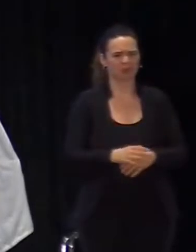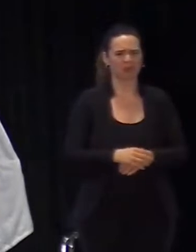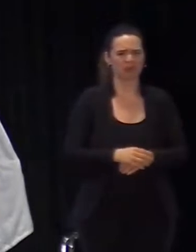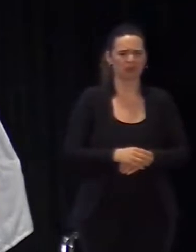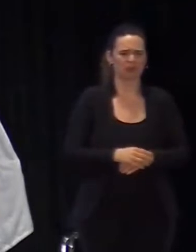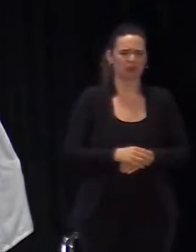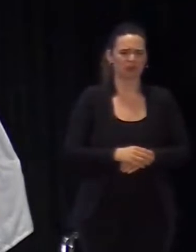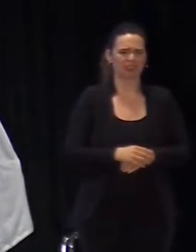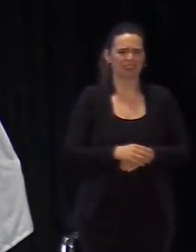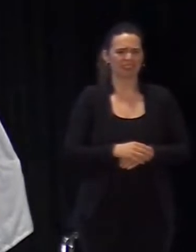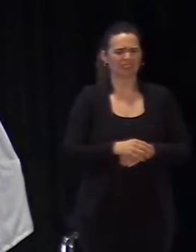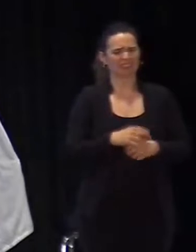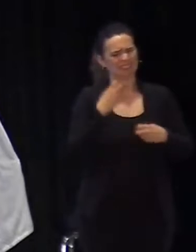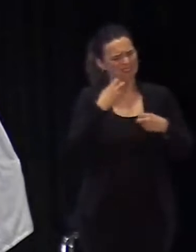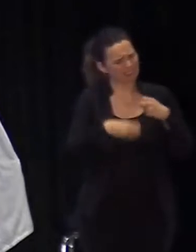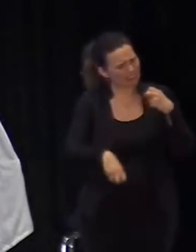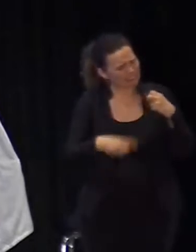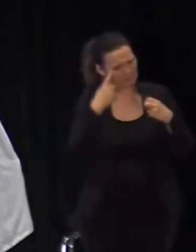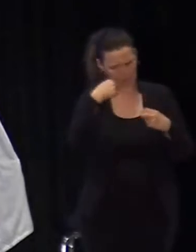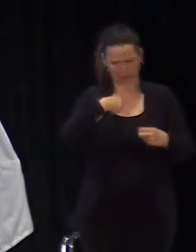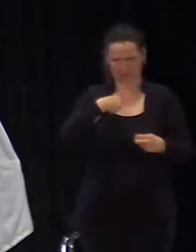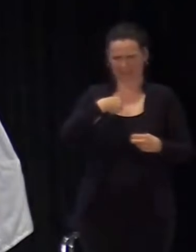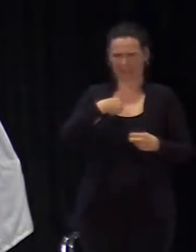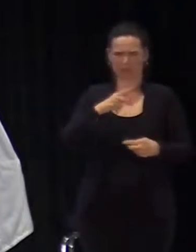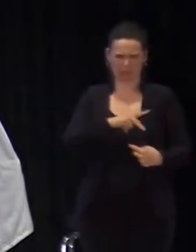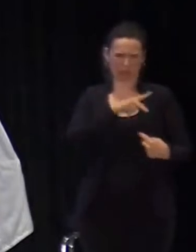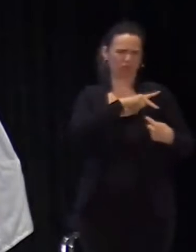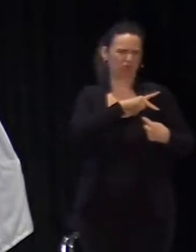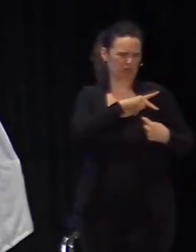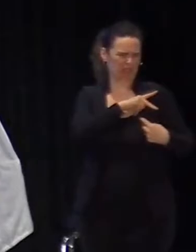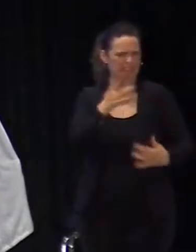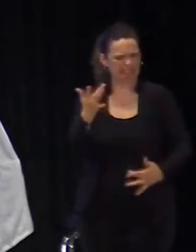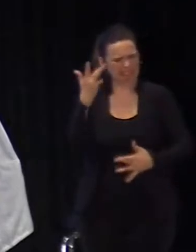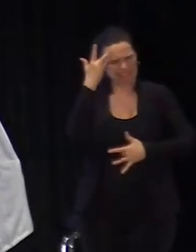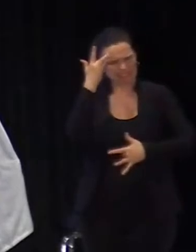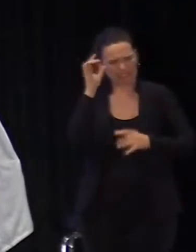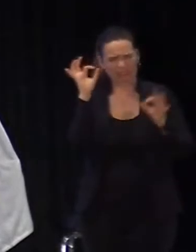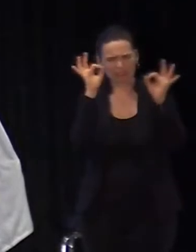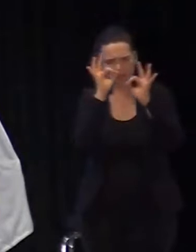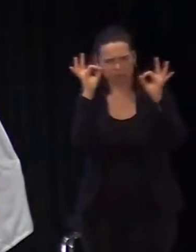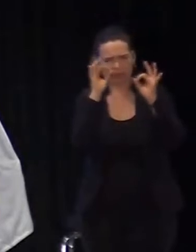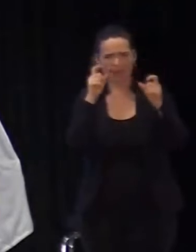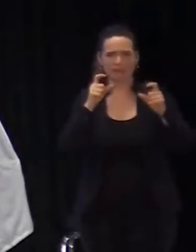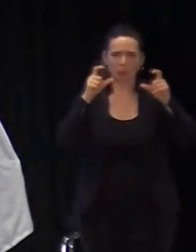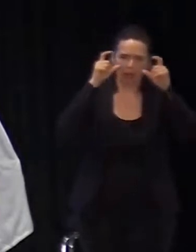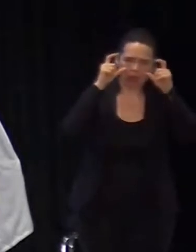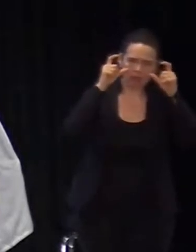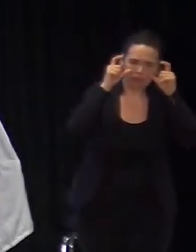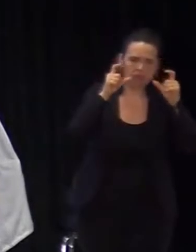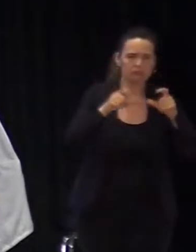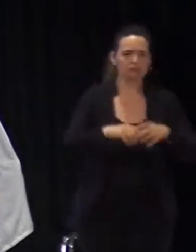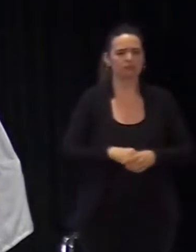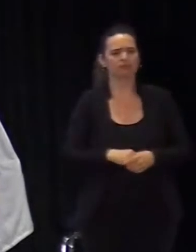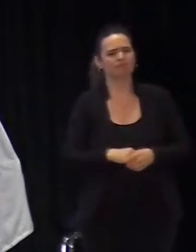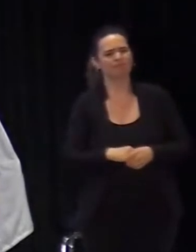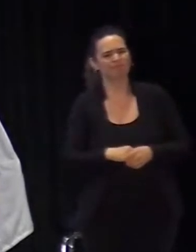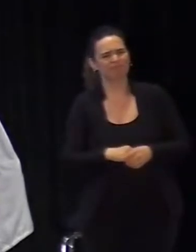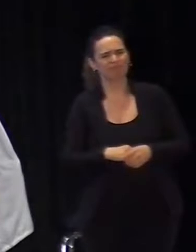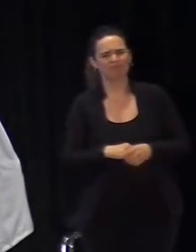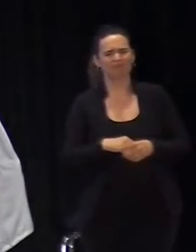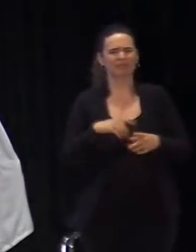some point that will become too much for me, and I may have to put on a pair of glasses or shade some of the light.